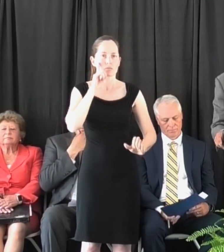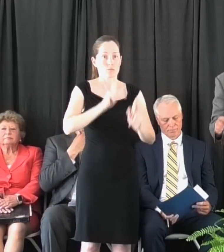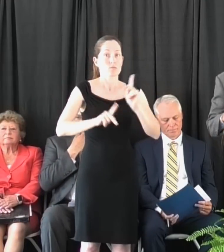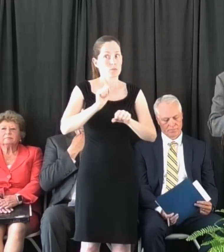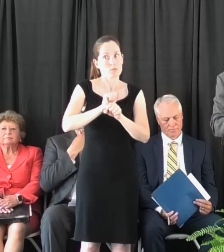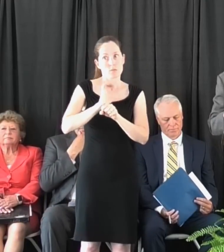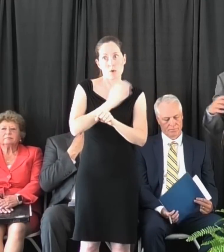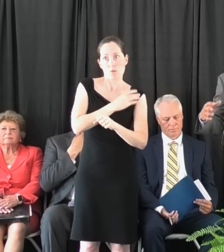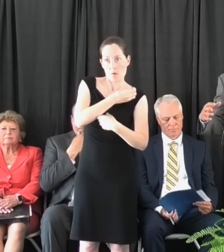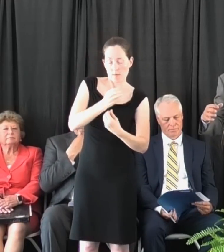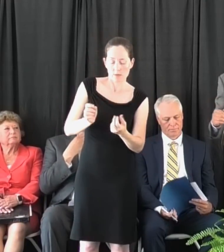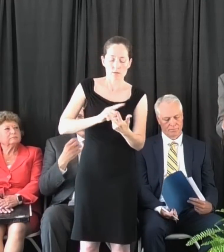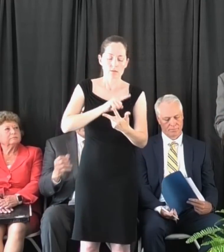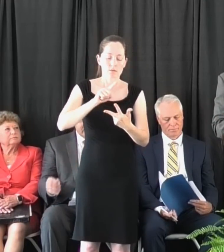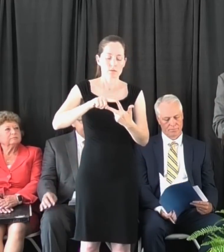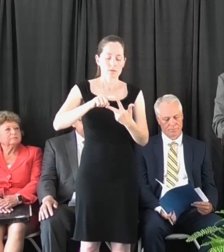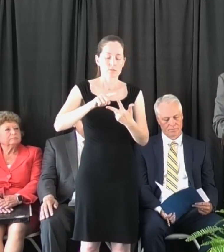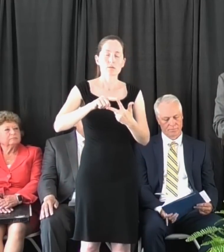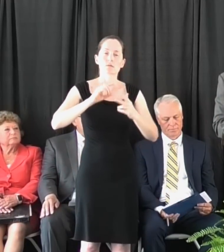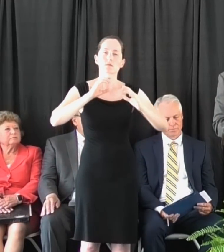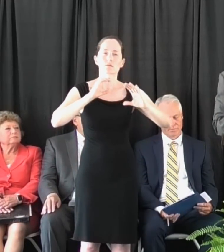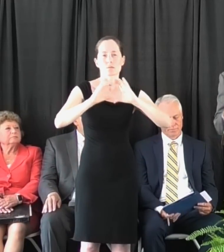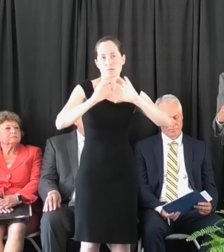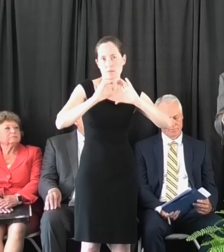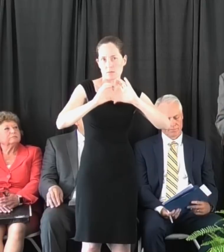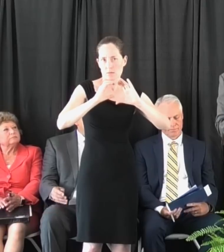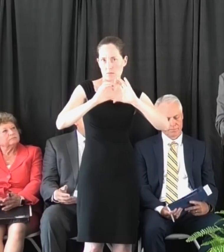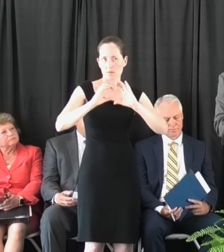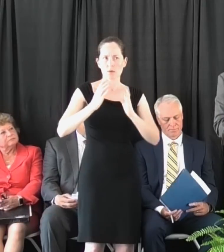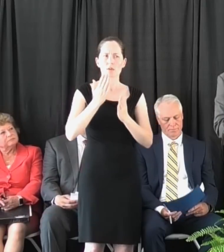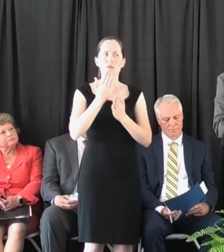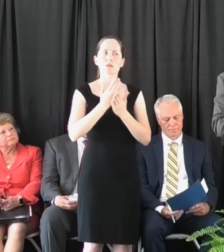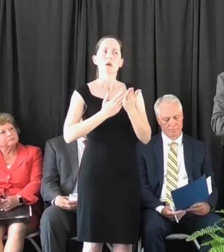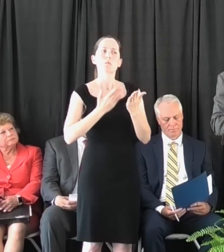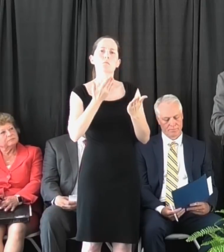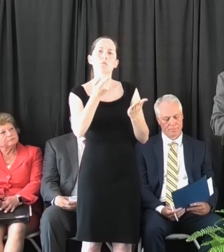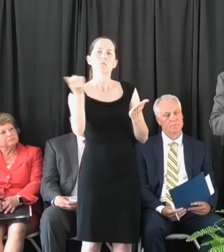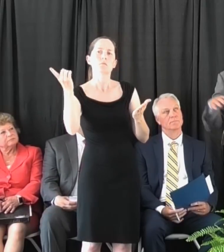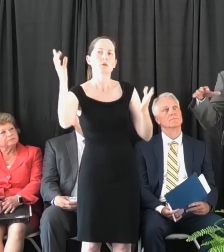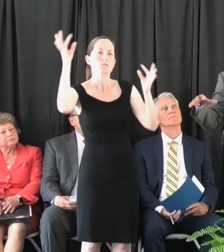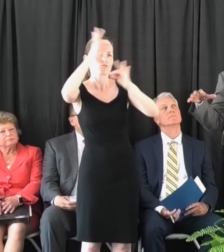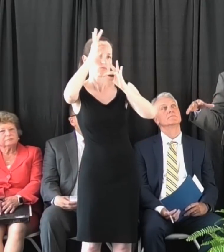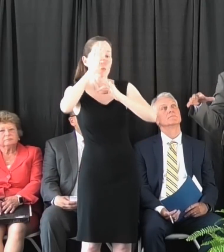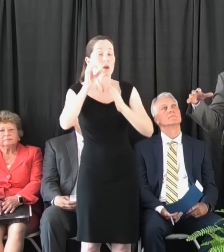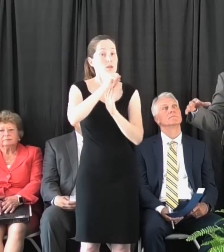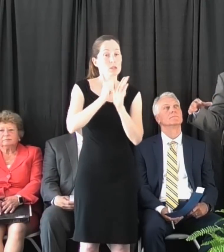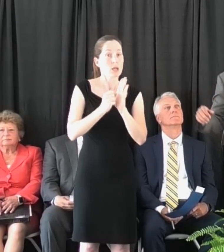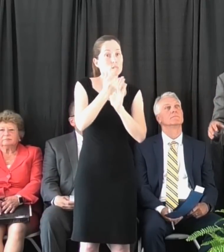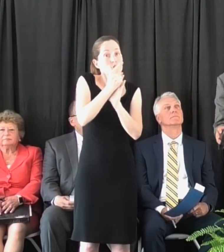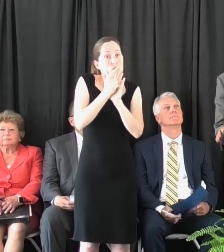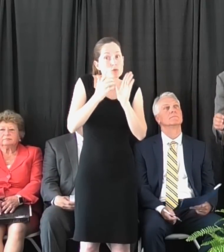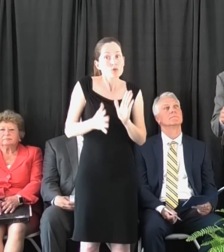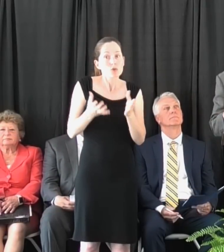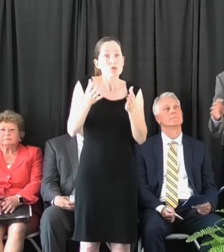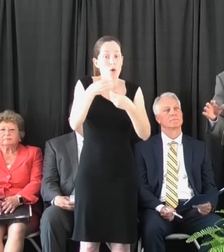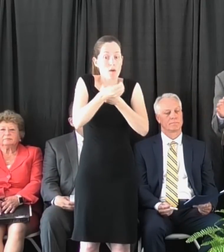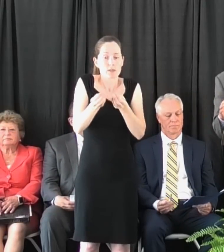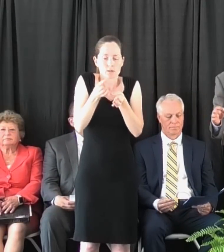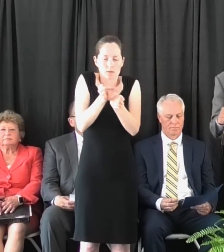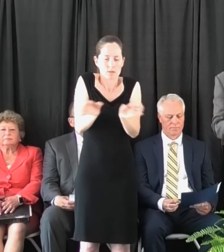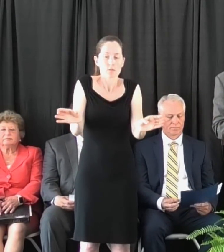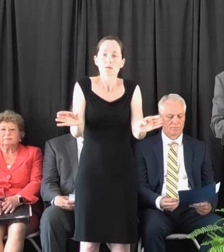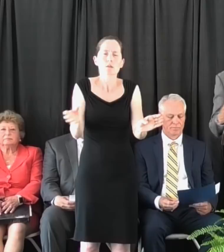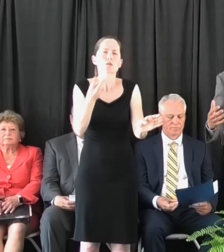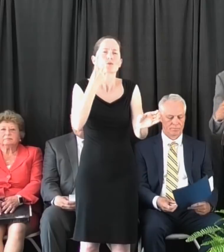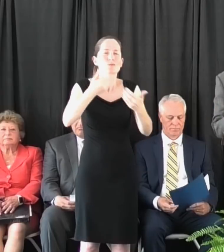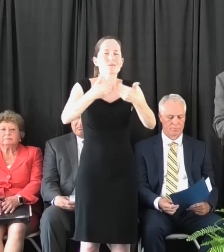Secondly is communication. Some don't know it, but the attorney's office is divided into two separate locations, and that